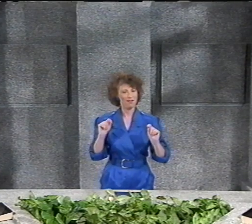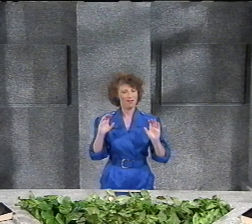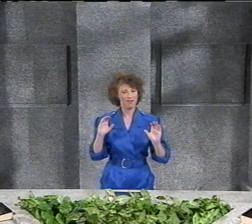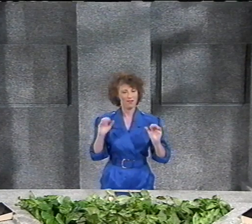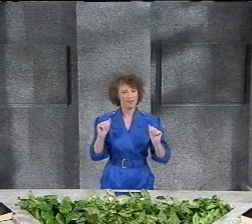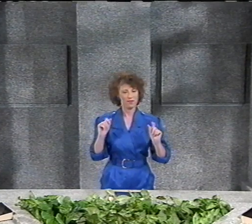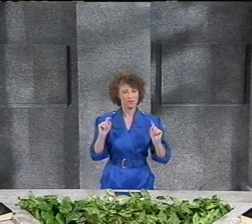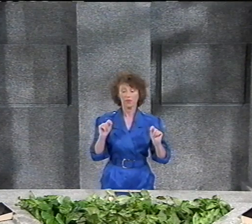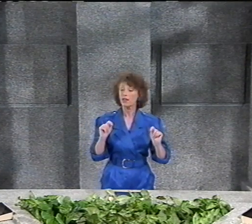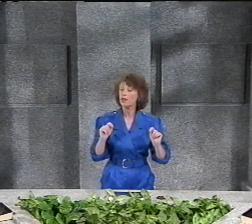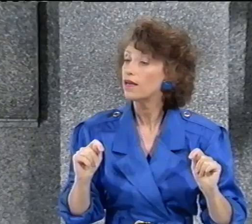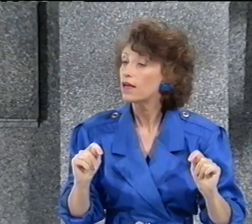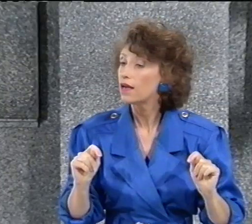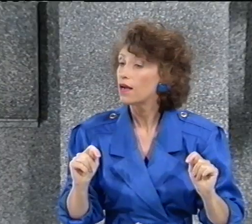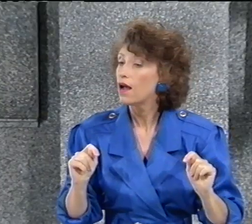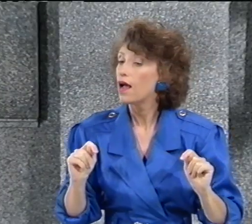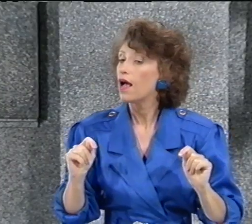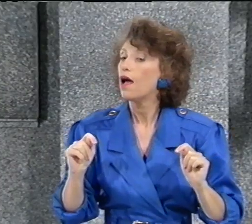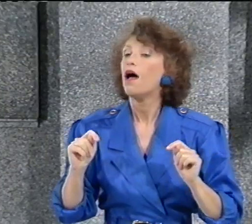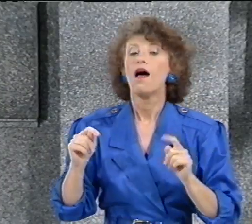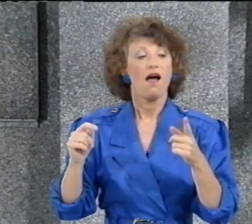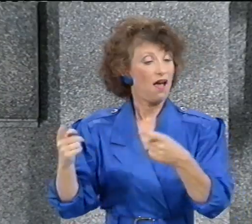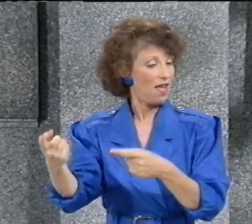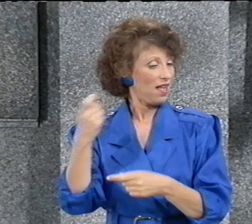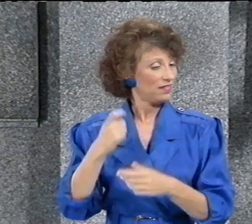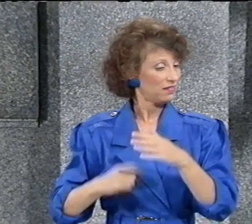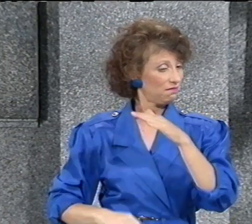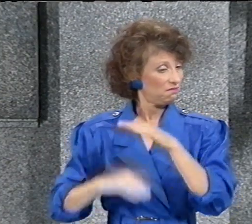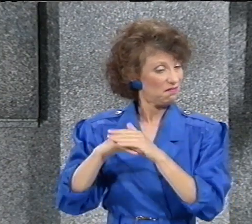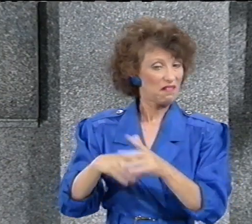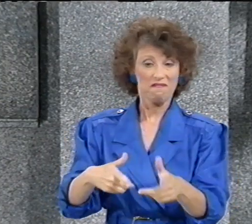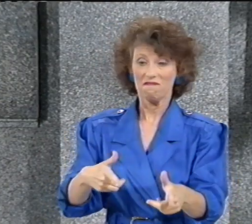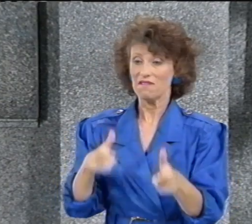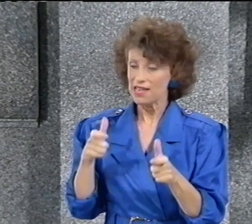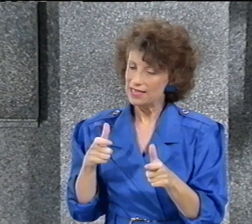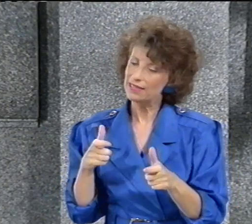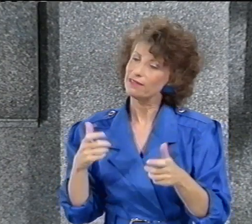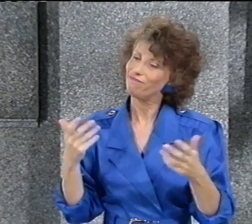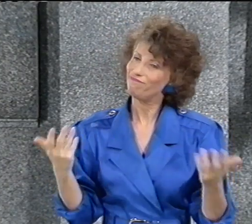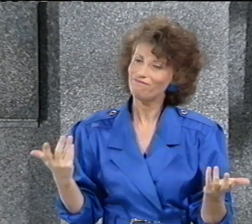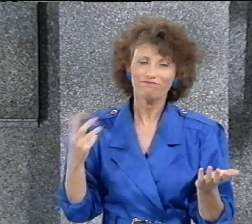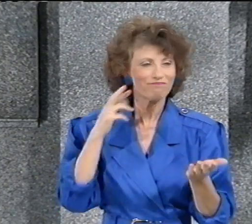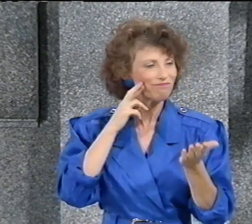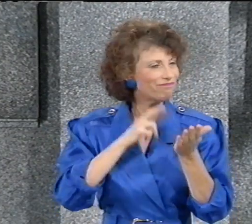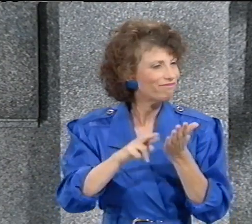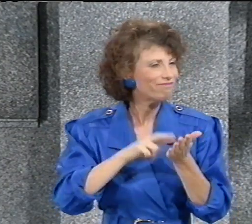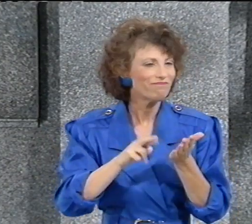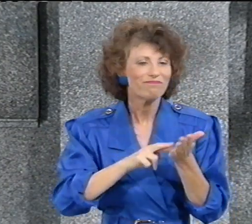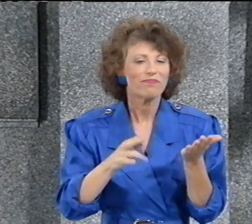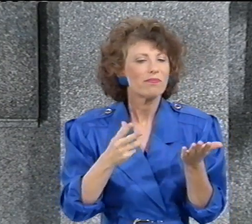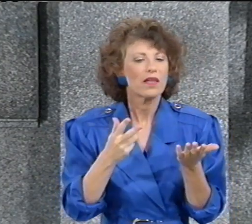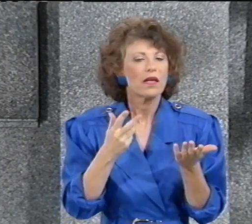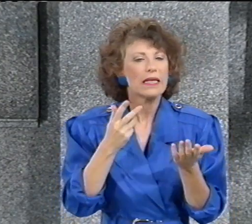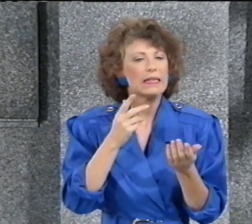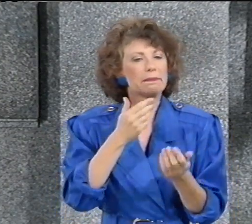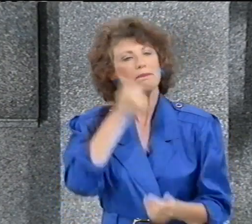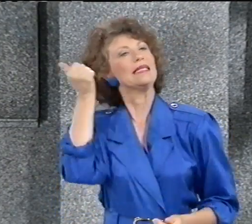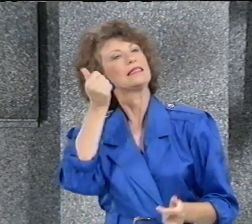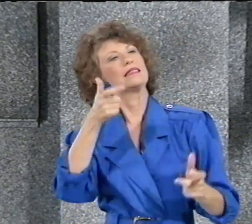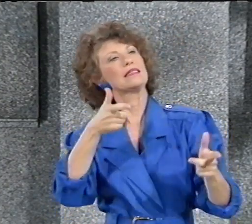can spell with both simultaneously. I was just asked about the best or optimal spelling speed. We have